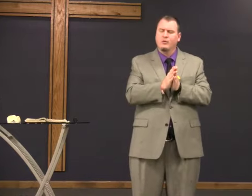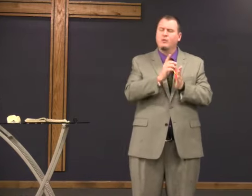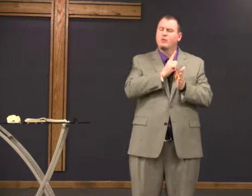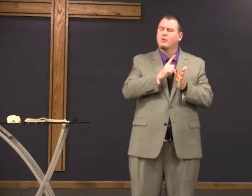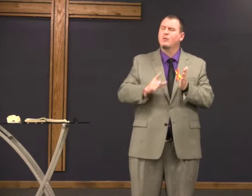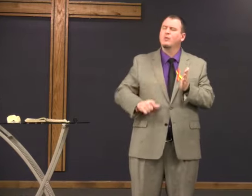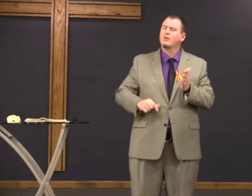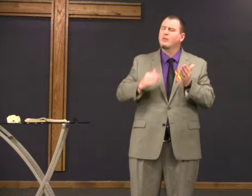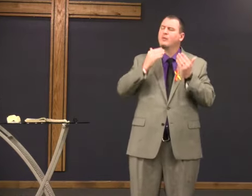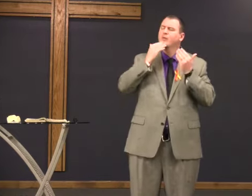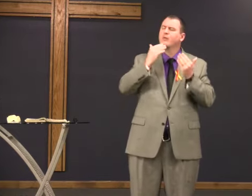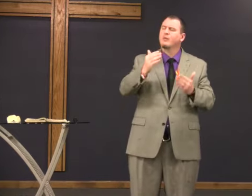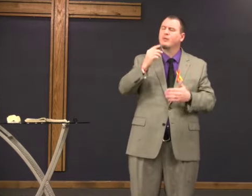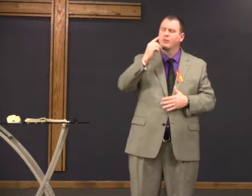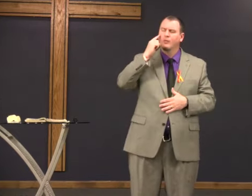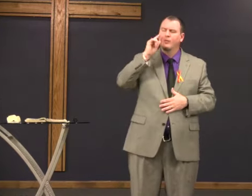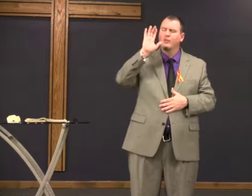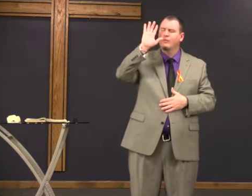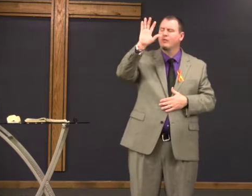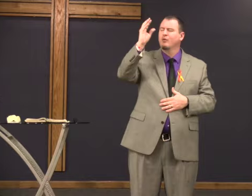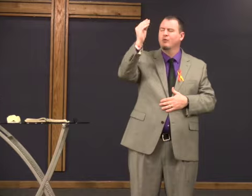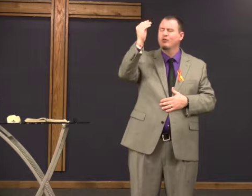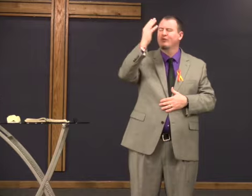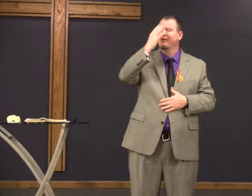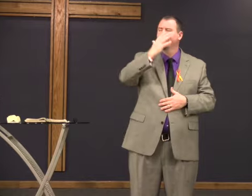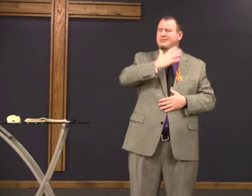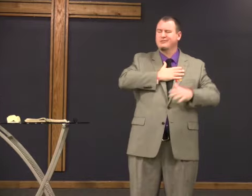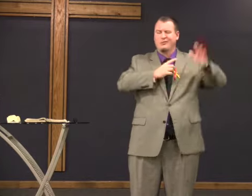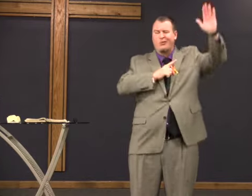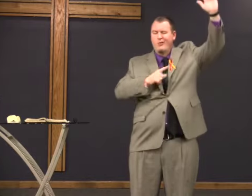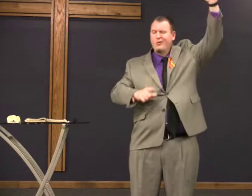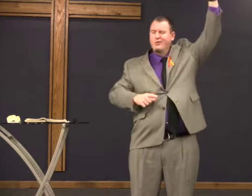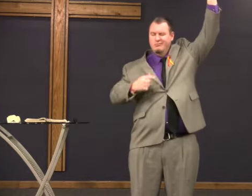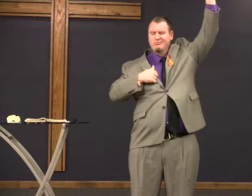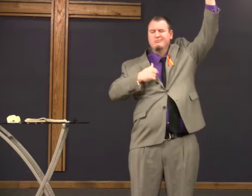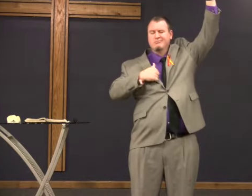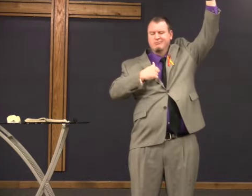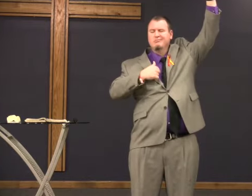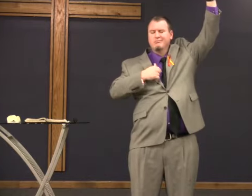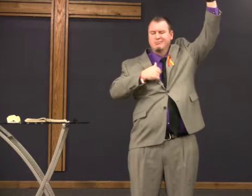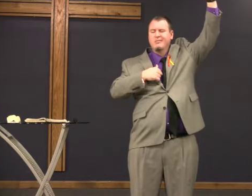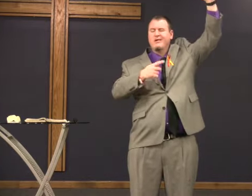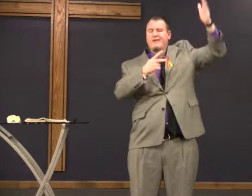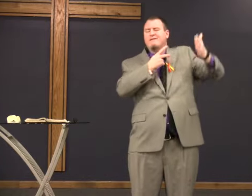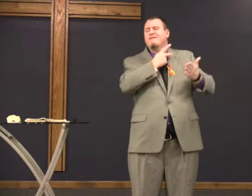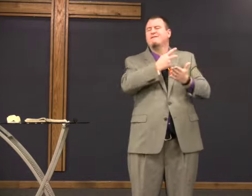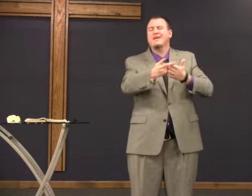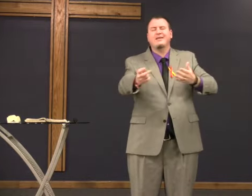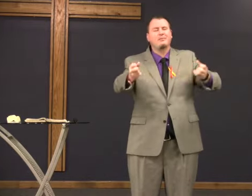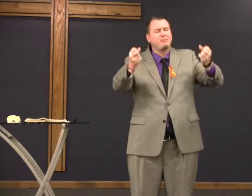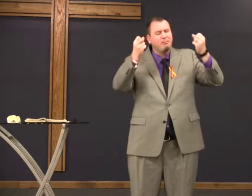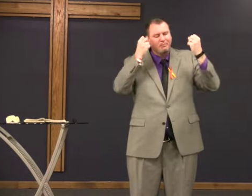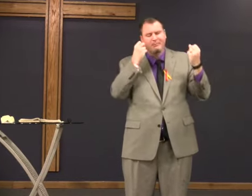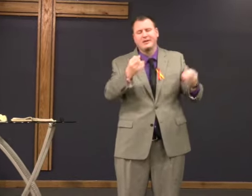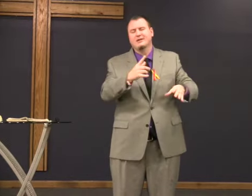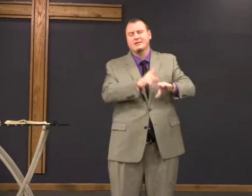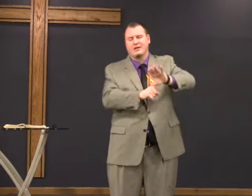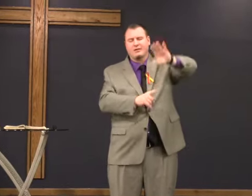I'm going to close here with prayer. God, thank you for your grace. You know, I have failed